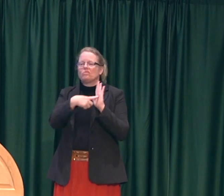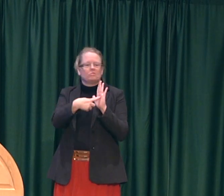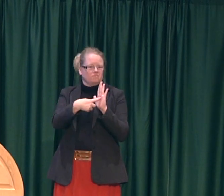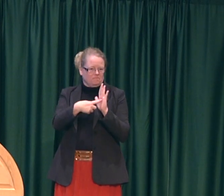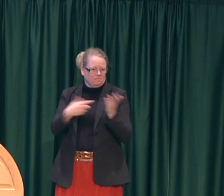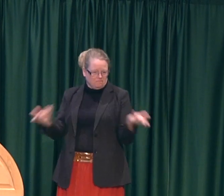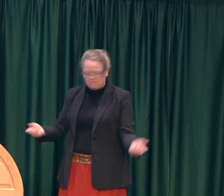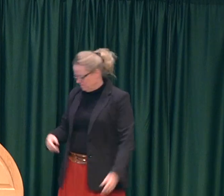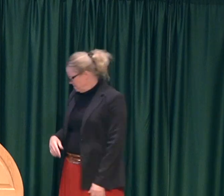So these are just